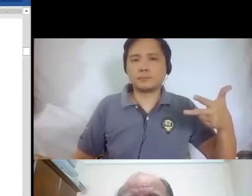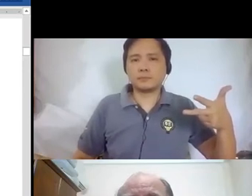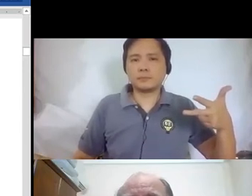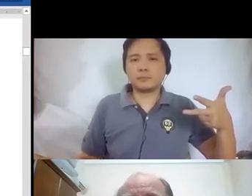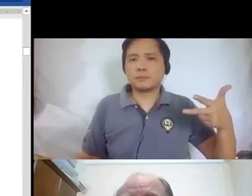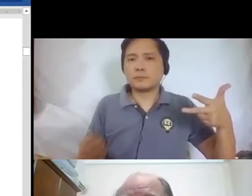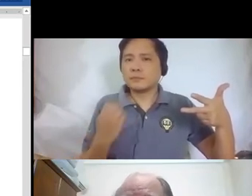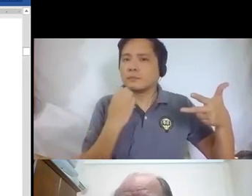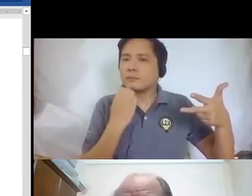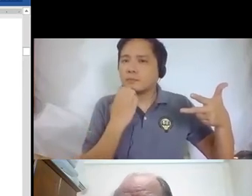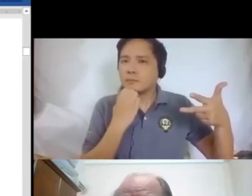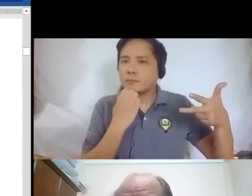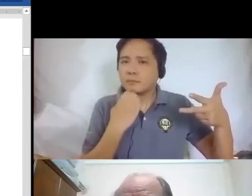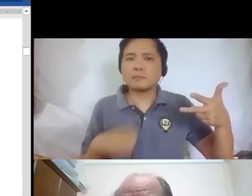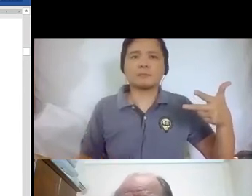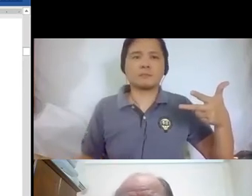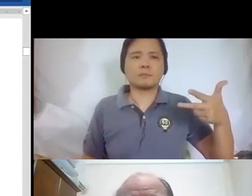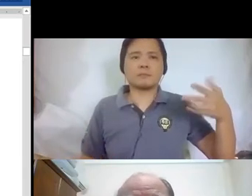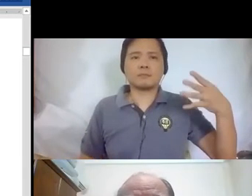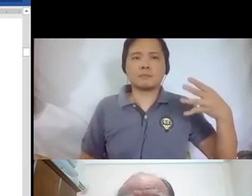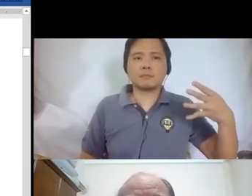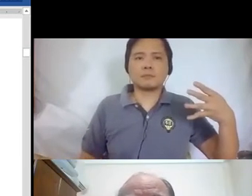Paternal uncle, one-handed.